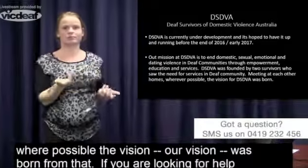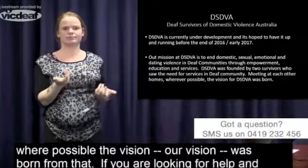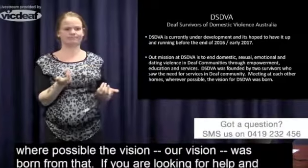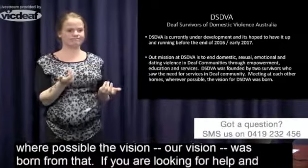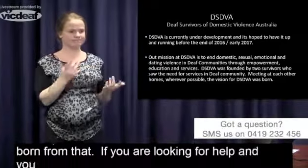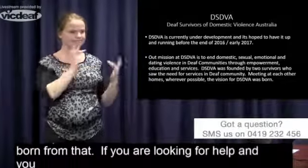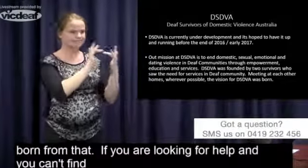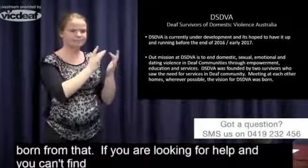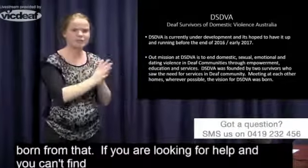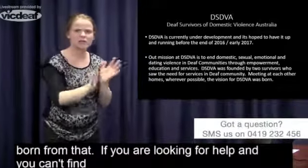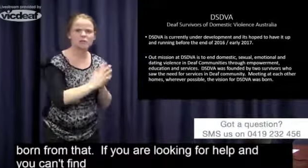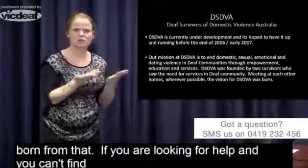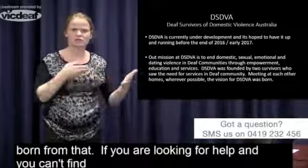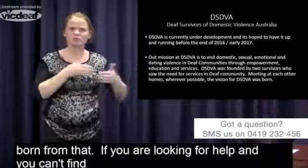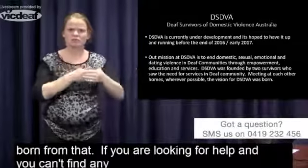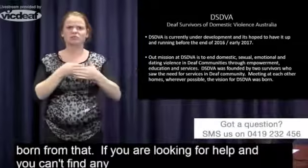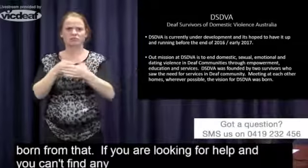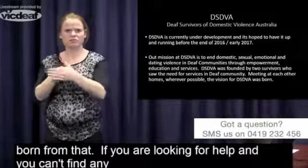there's many different websites,